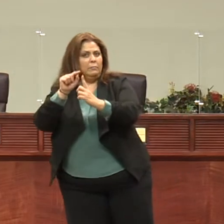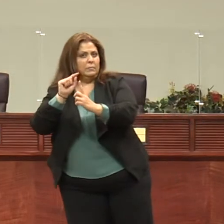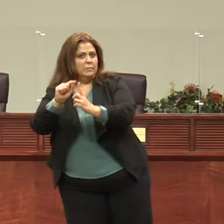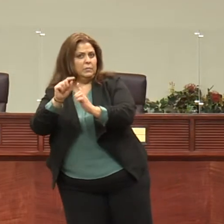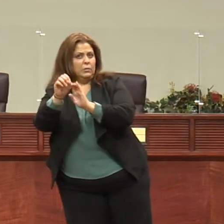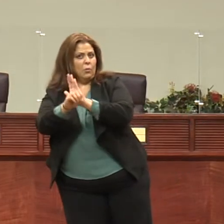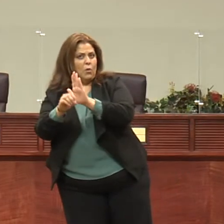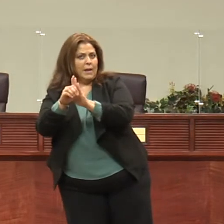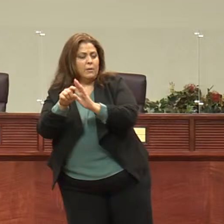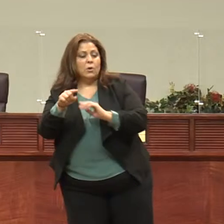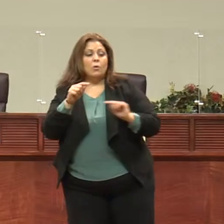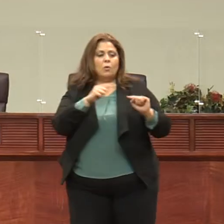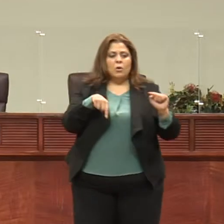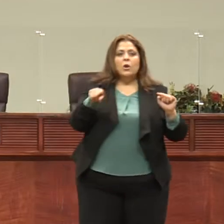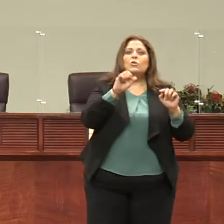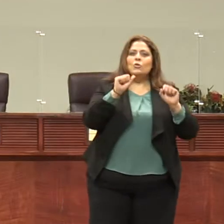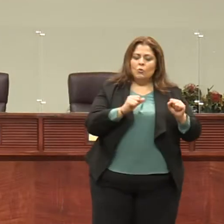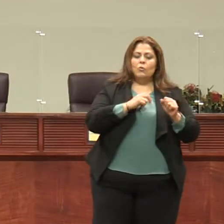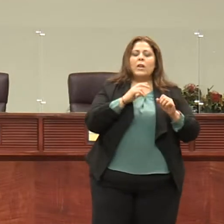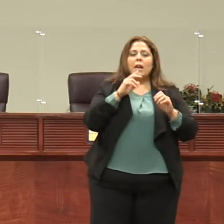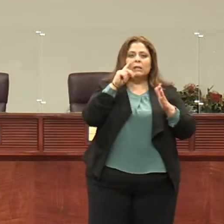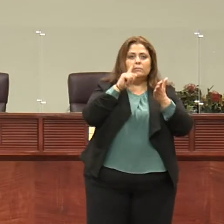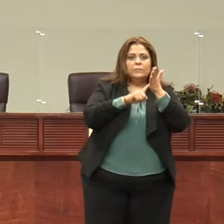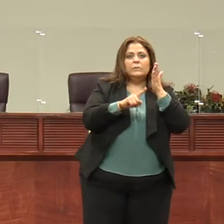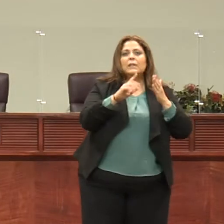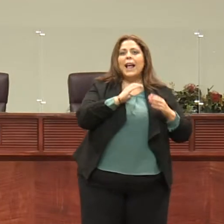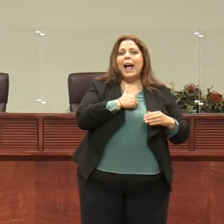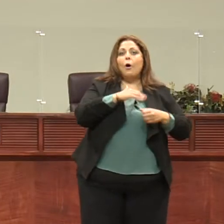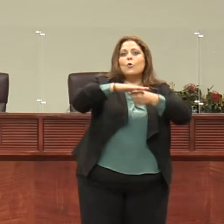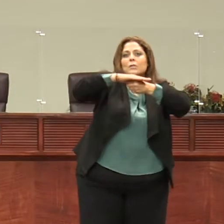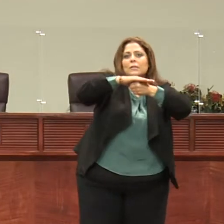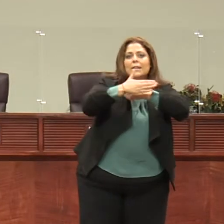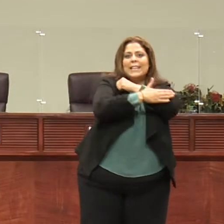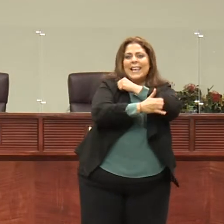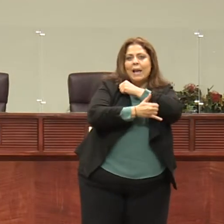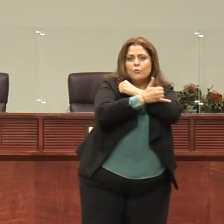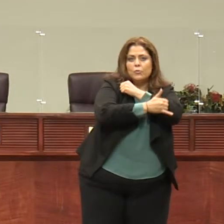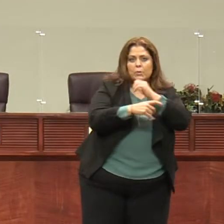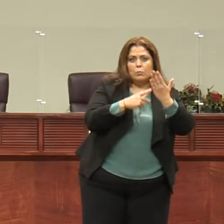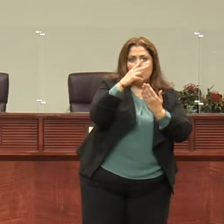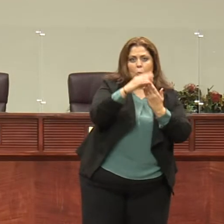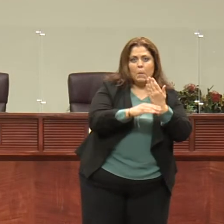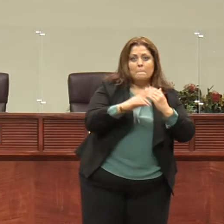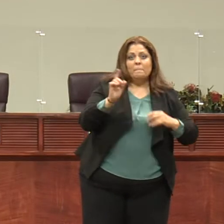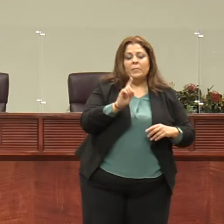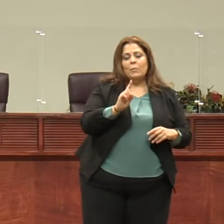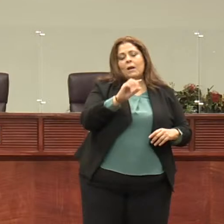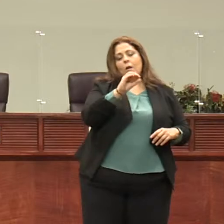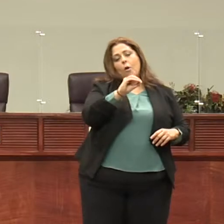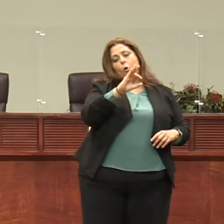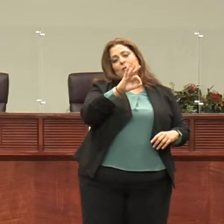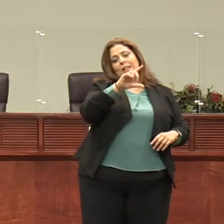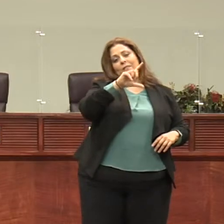the county's program. Again, you can visit our website at